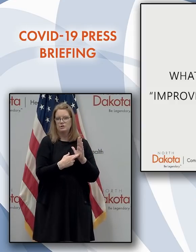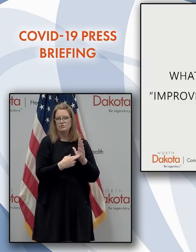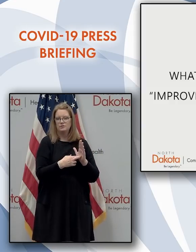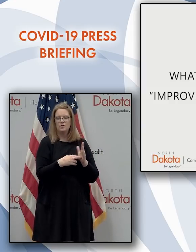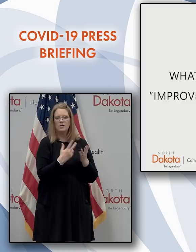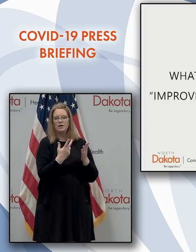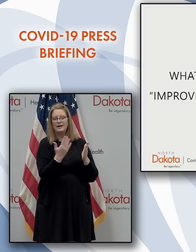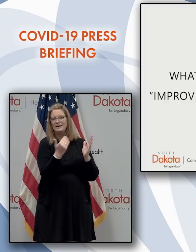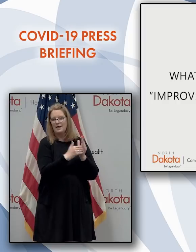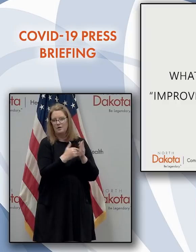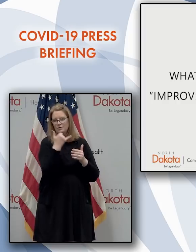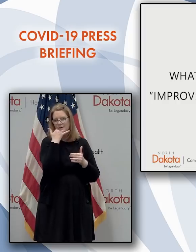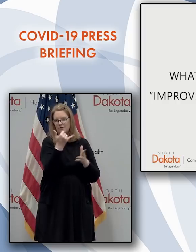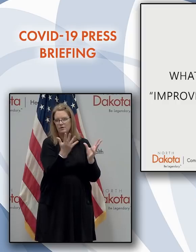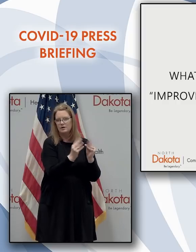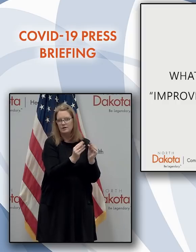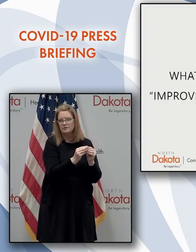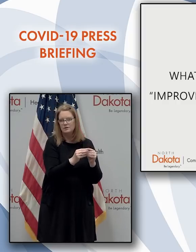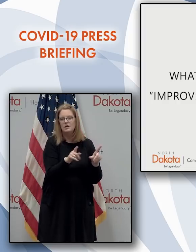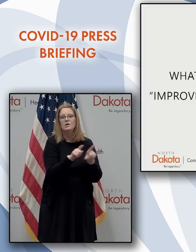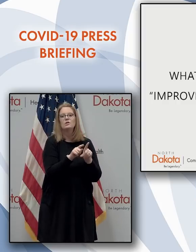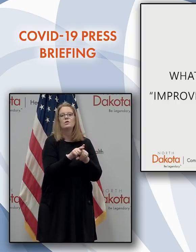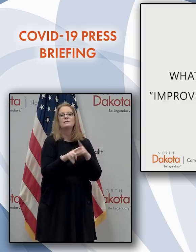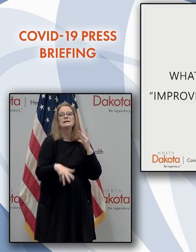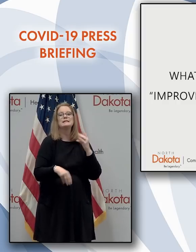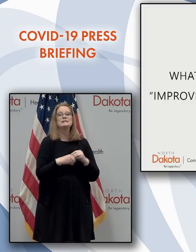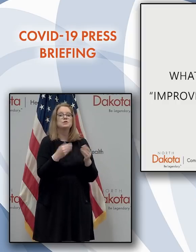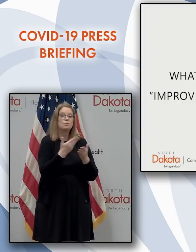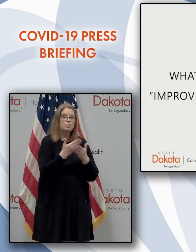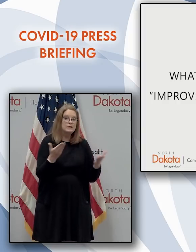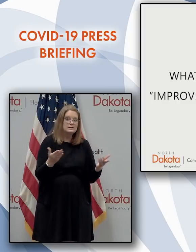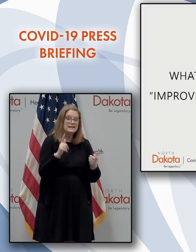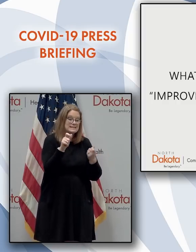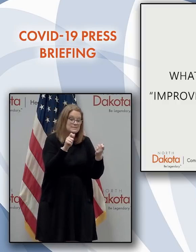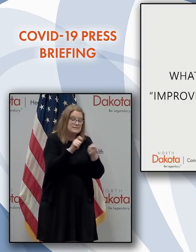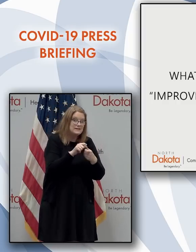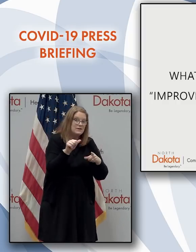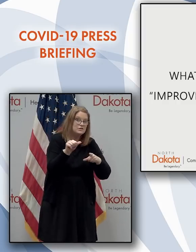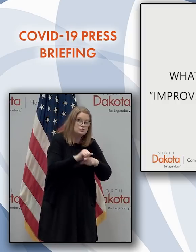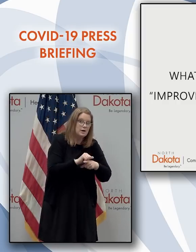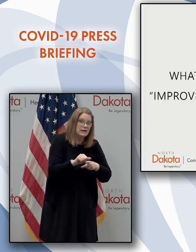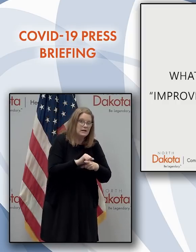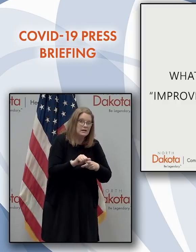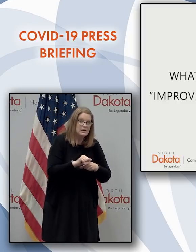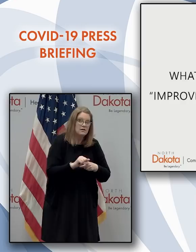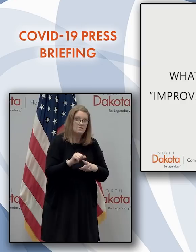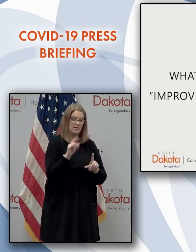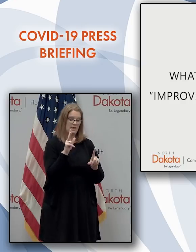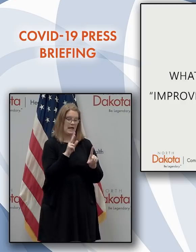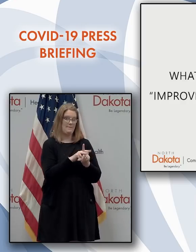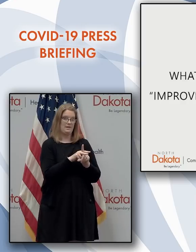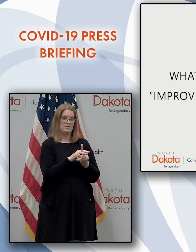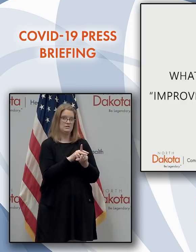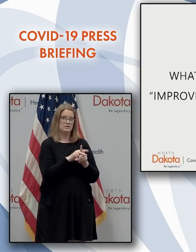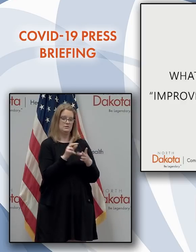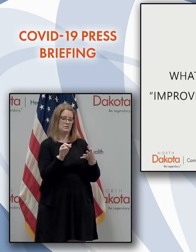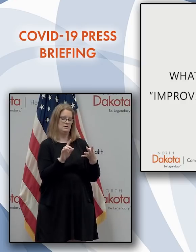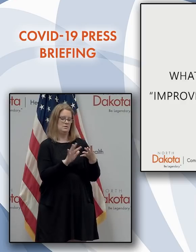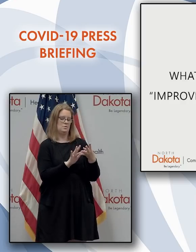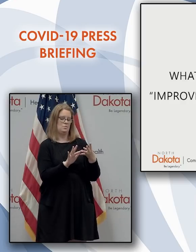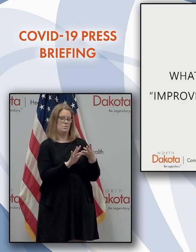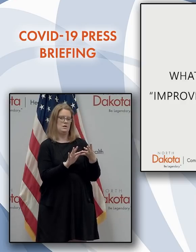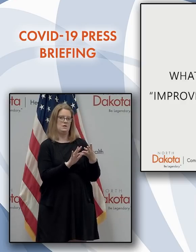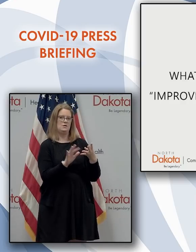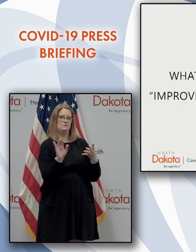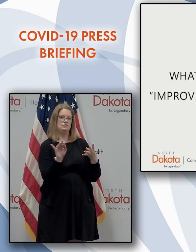moment. We'll also be providing additional resources and more specific training as to the application process the week of July